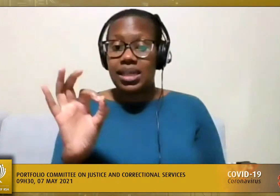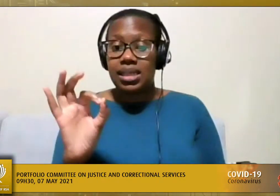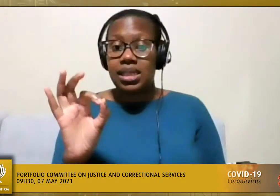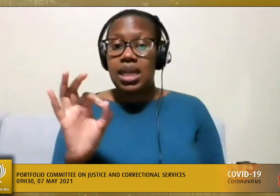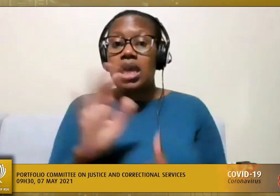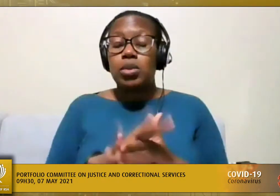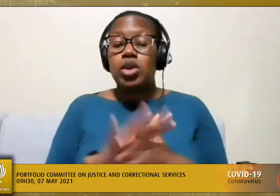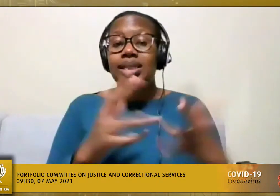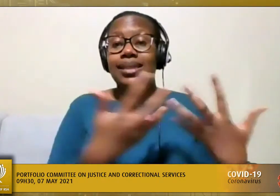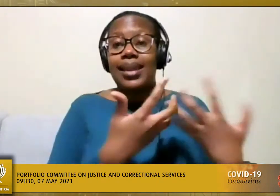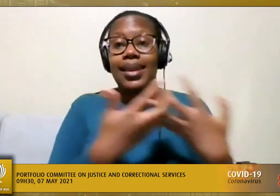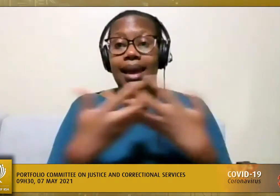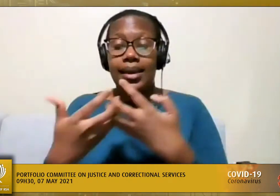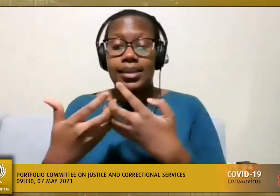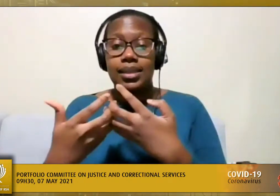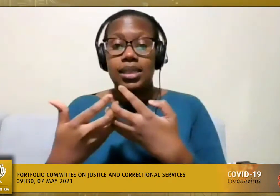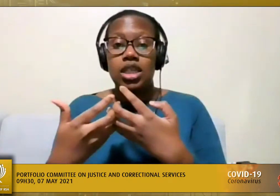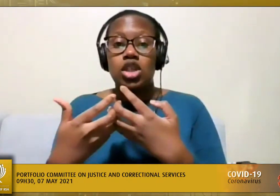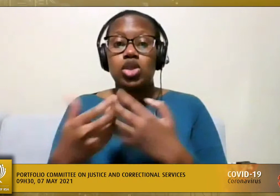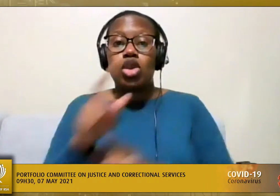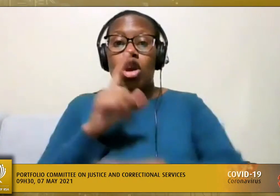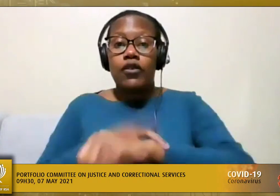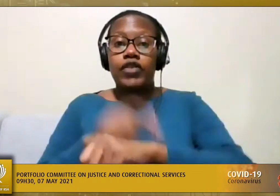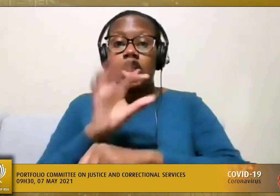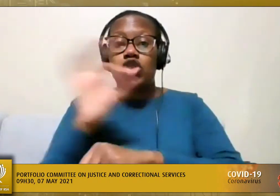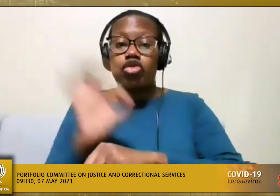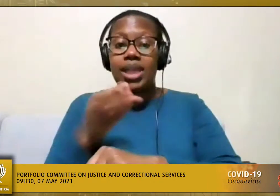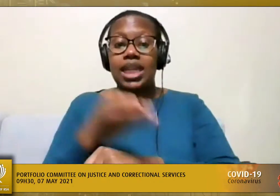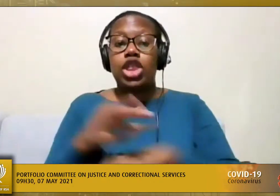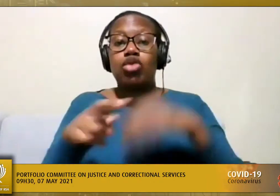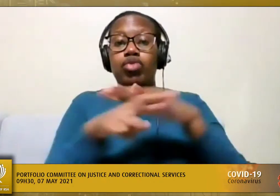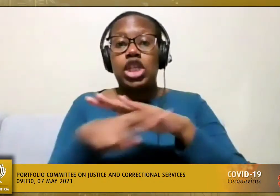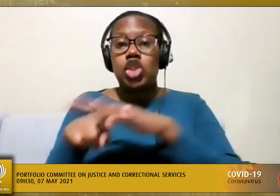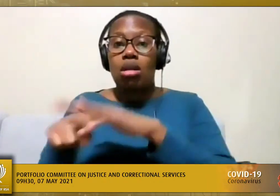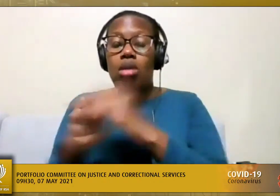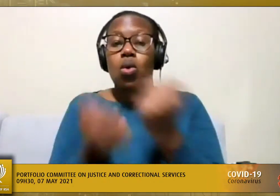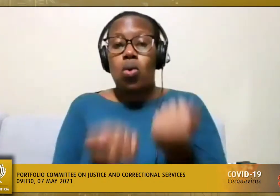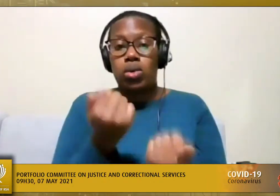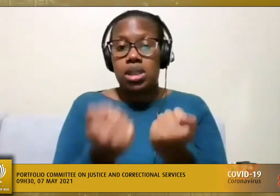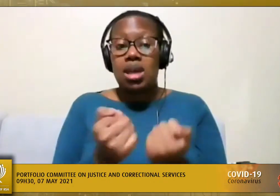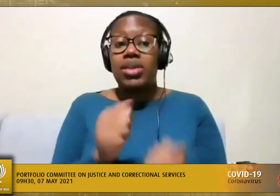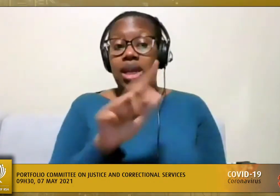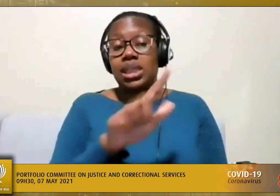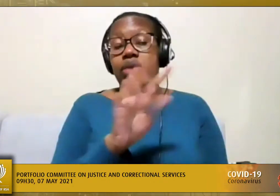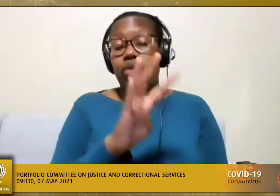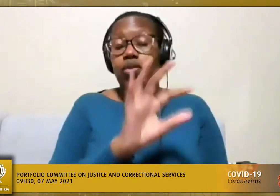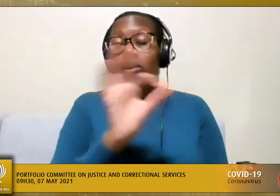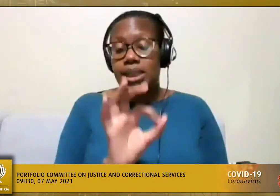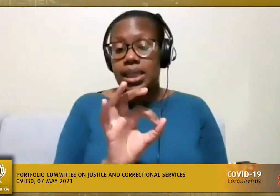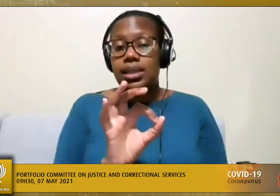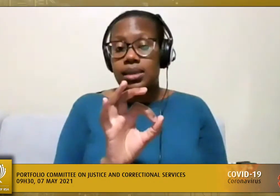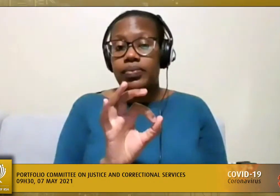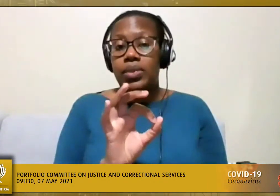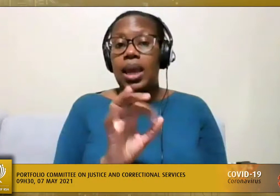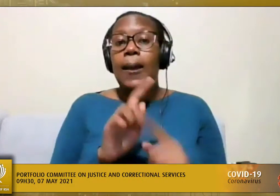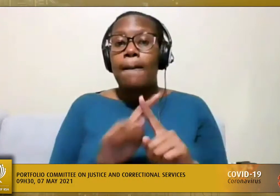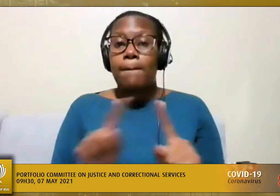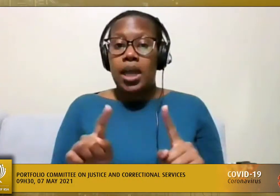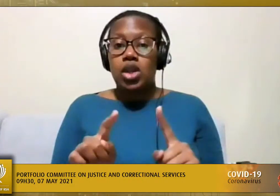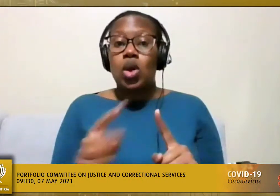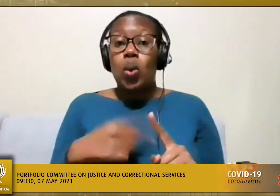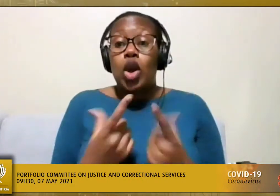aligned to the conviction rate in our regional courts which is 74 percent but we are doing